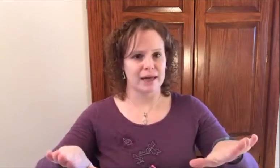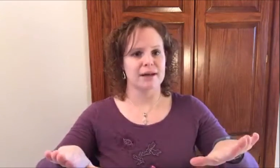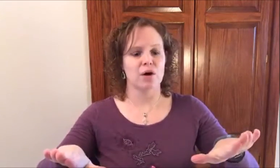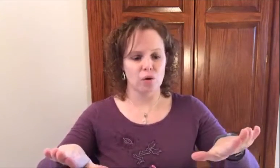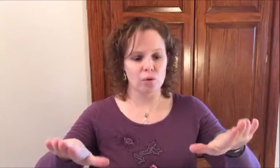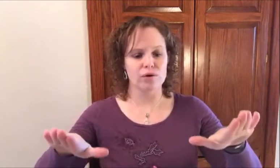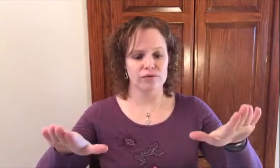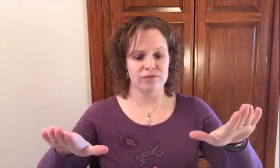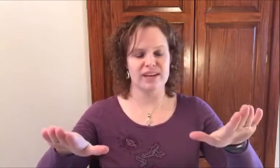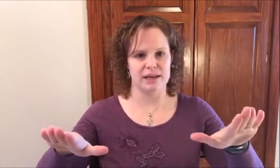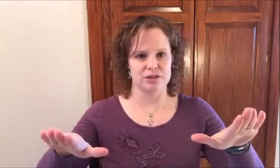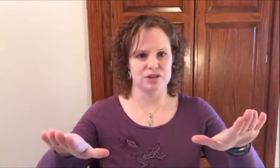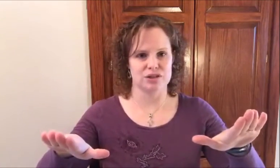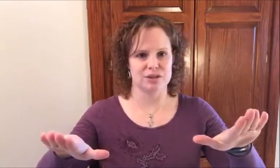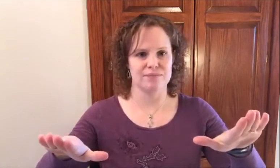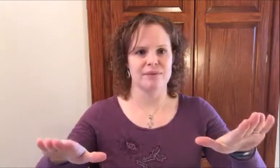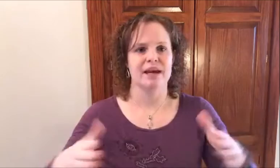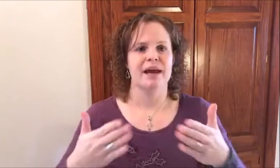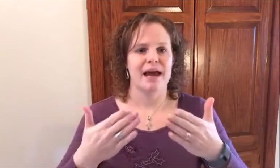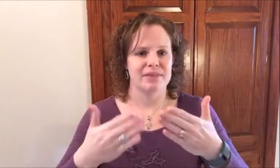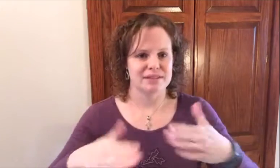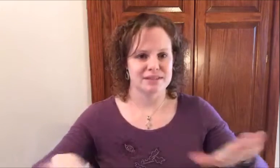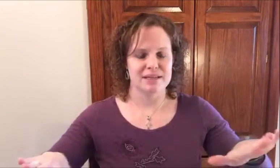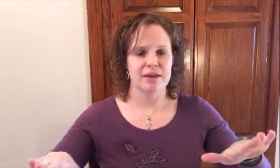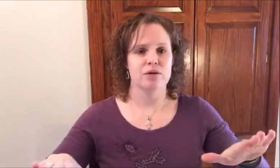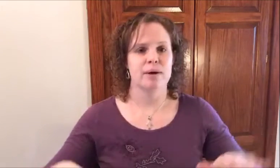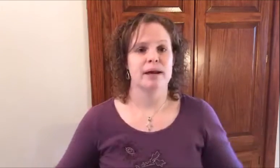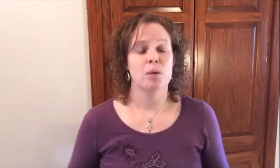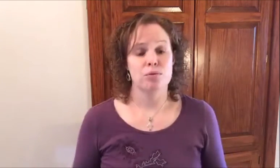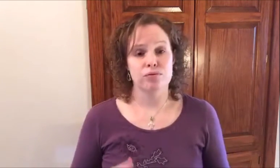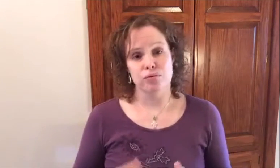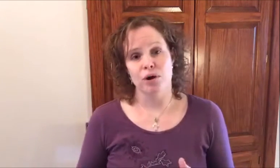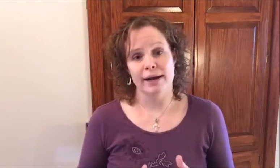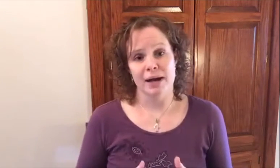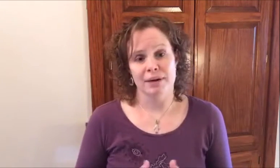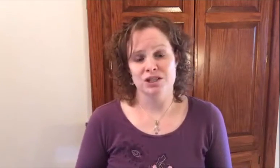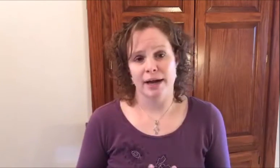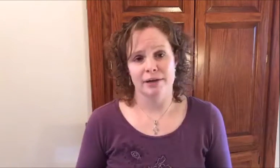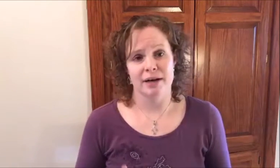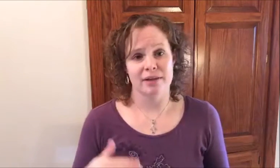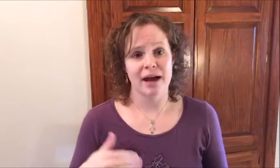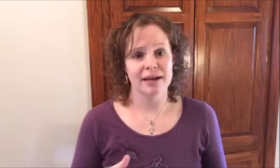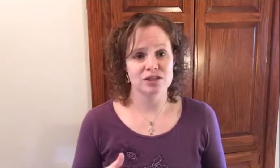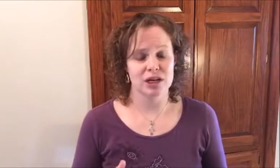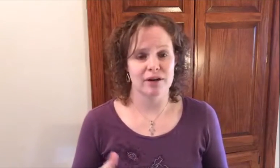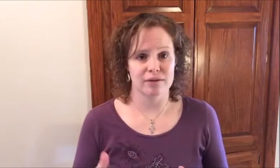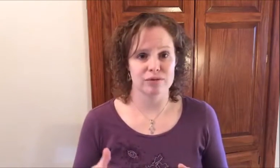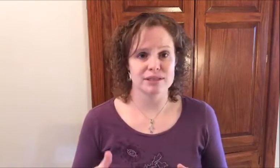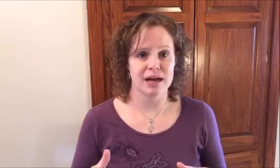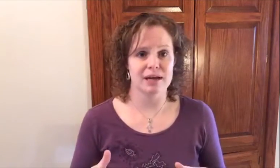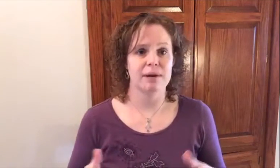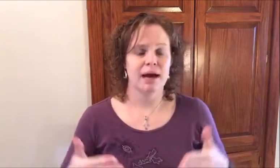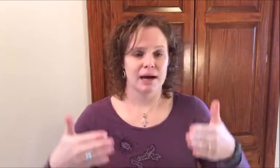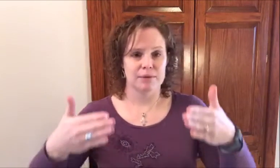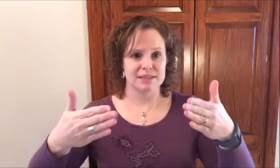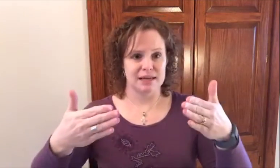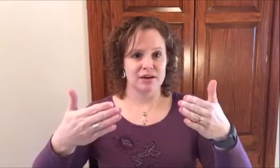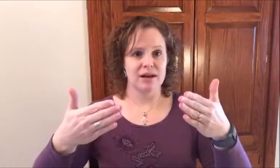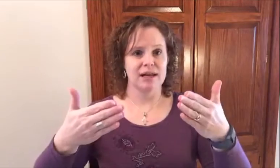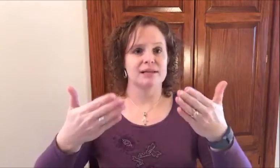done or finished. And this is another one. Before I got my child out of the high chair, every time I would take their